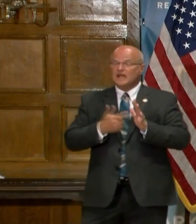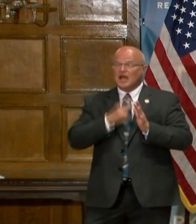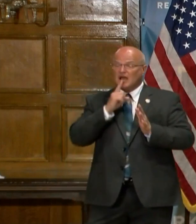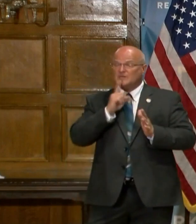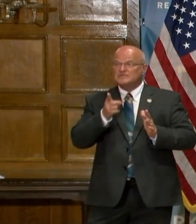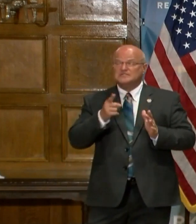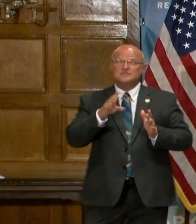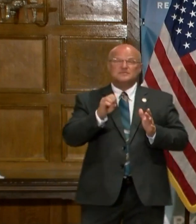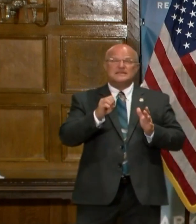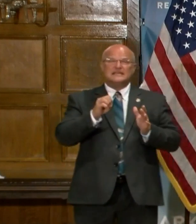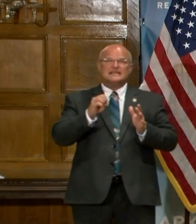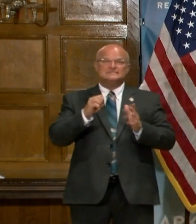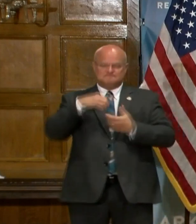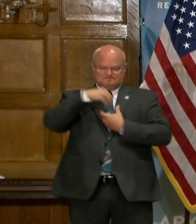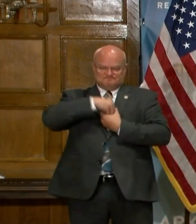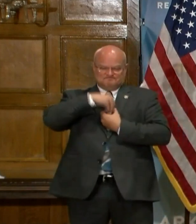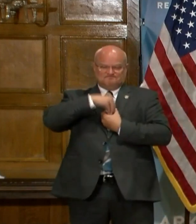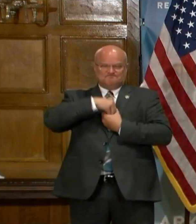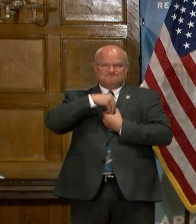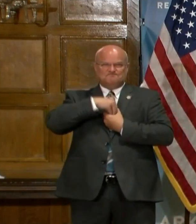just a matter of it being intrinsically